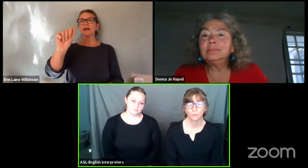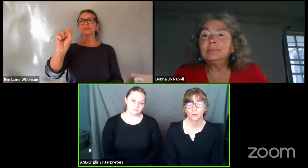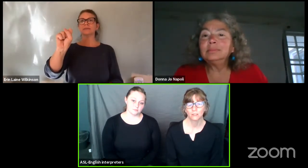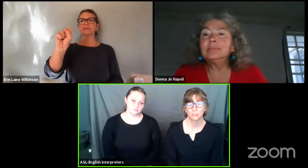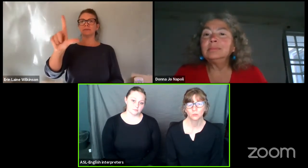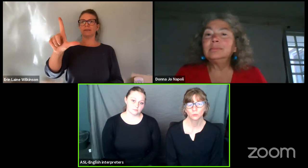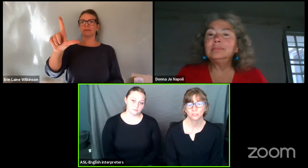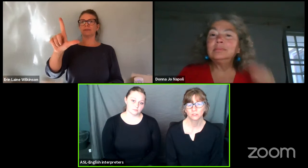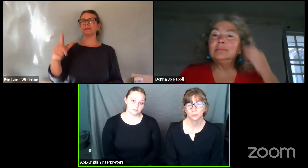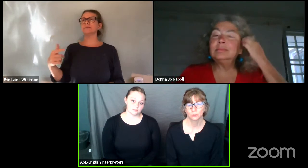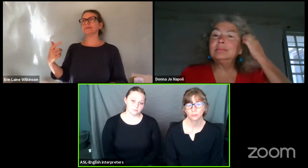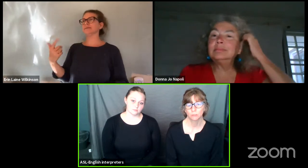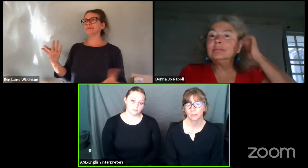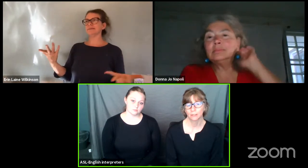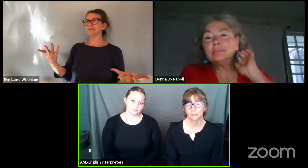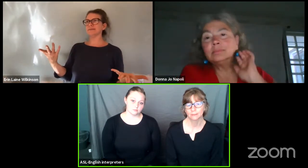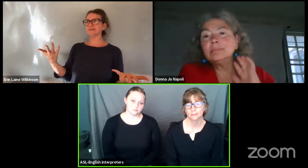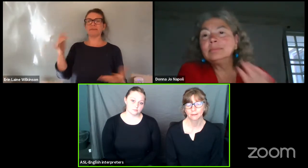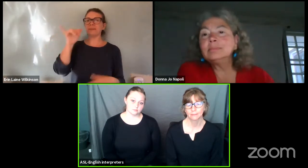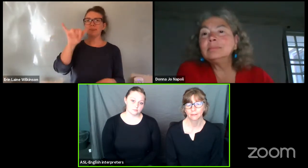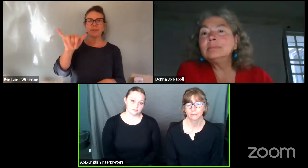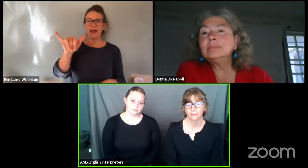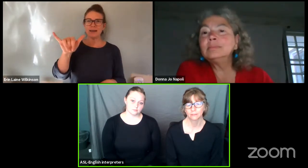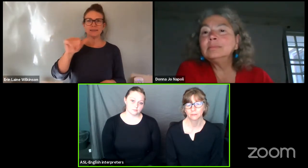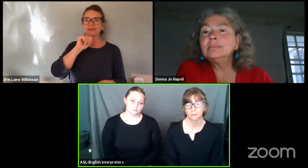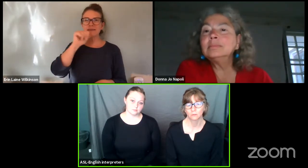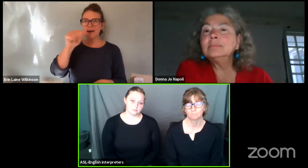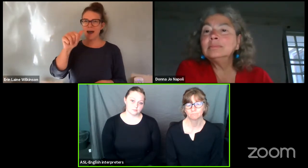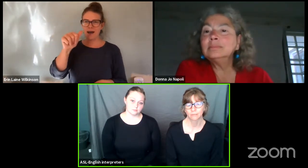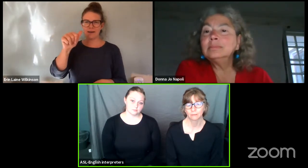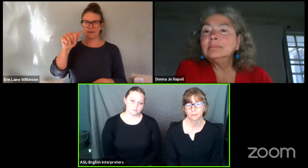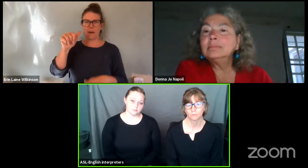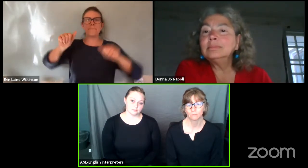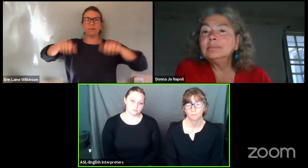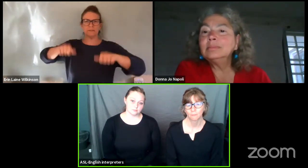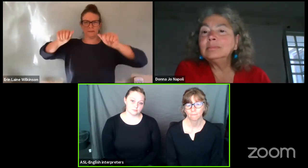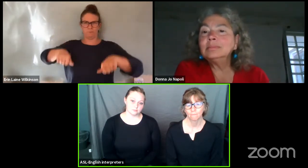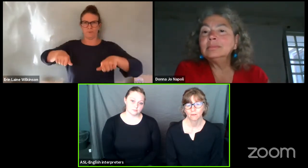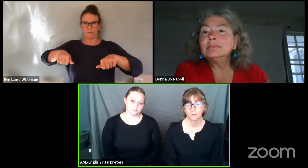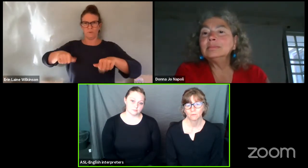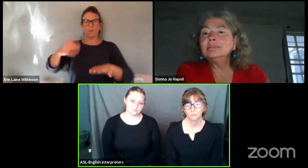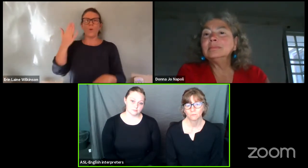let's say I wanted to research American Sign Language, I don't know,